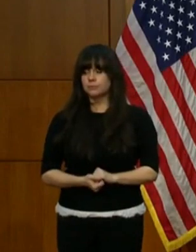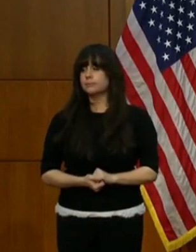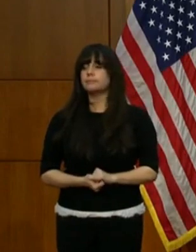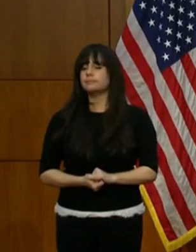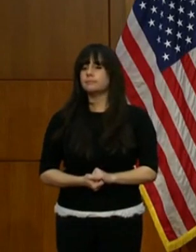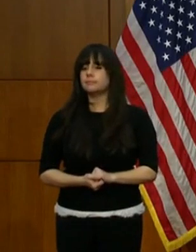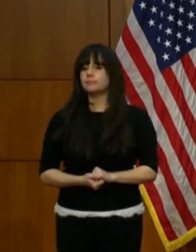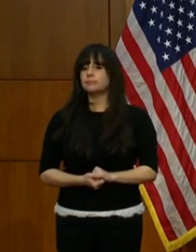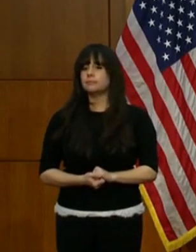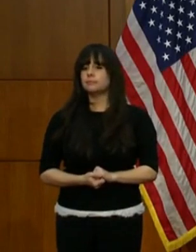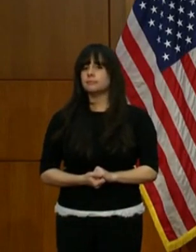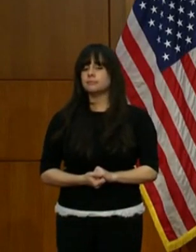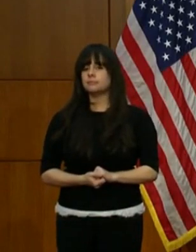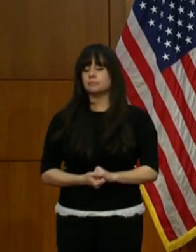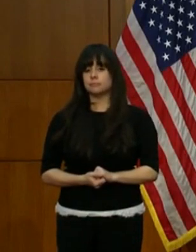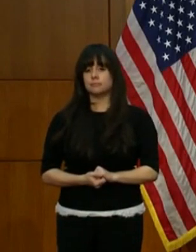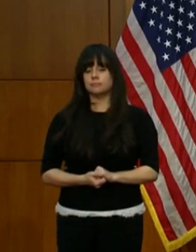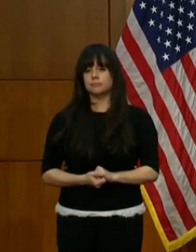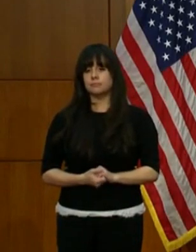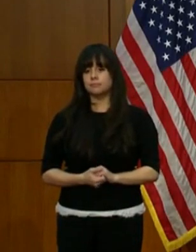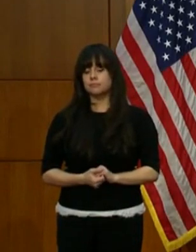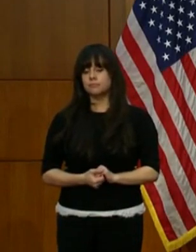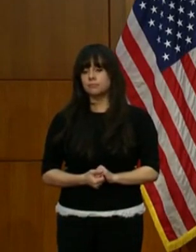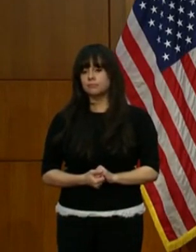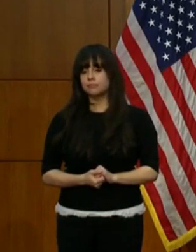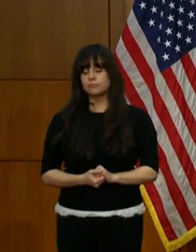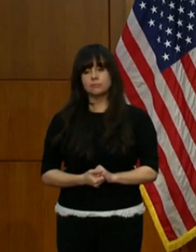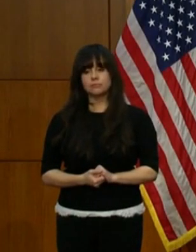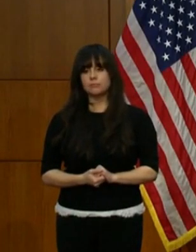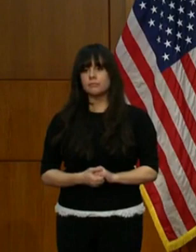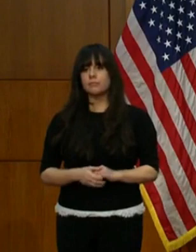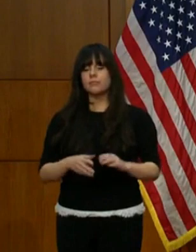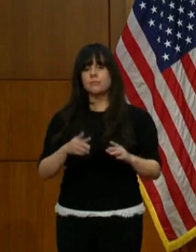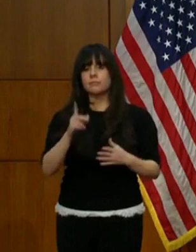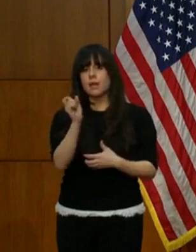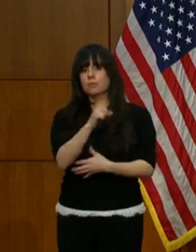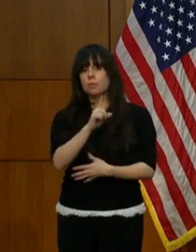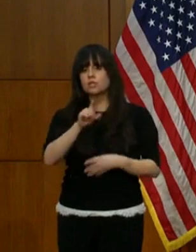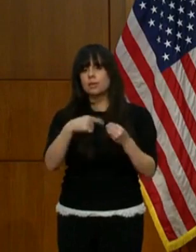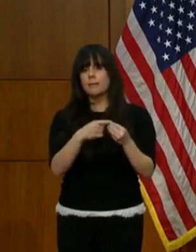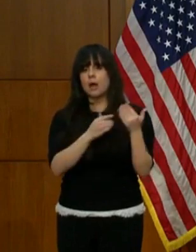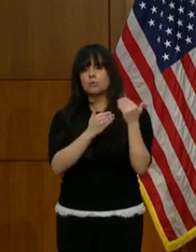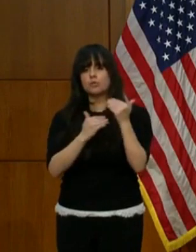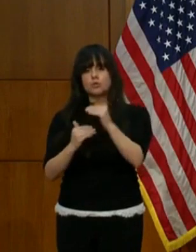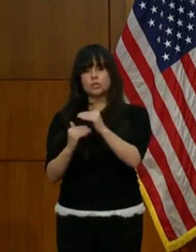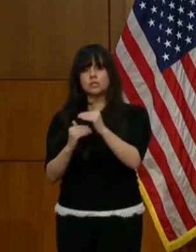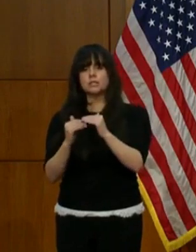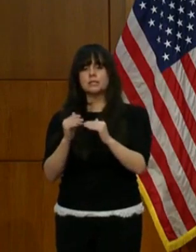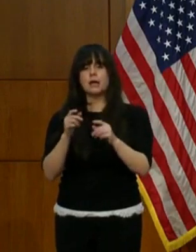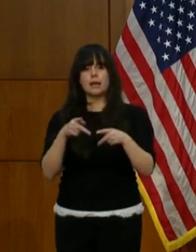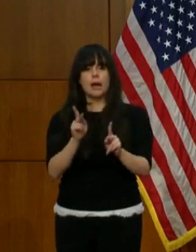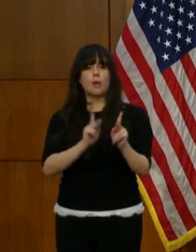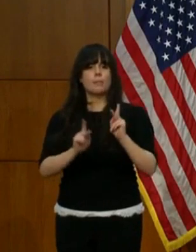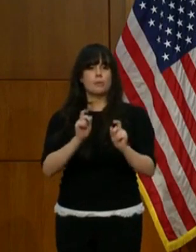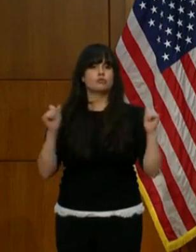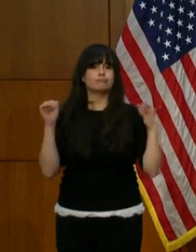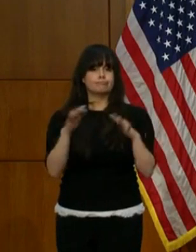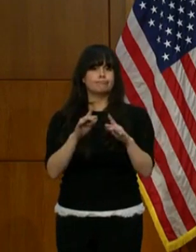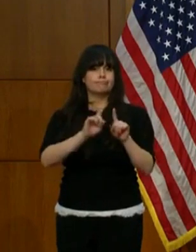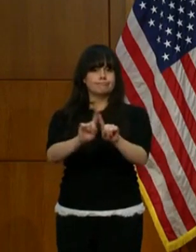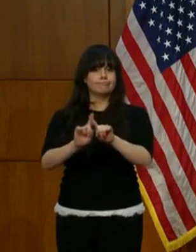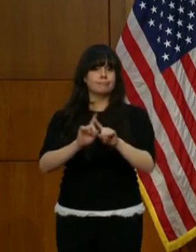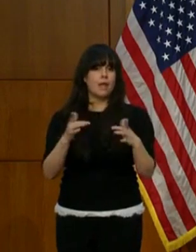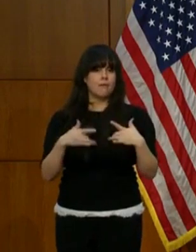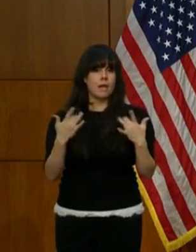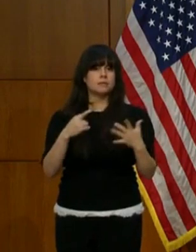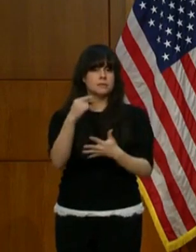Hi. My question has to do with you're lifting some restrictions and letting more people at outdoor gatherings and such. And,